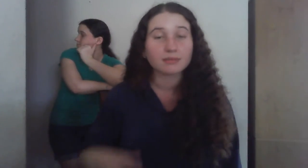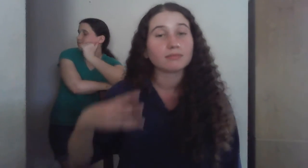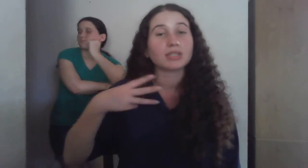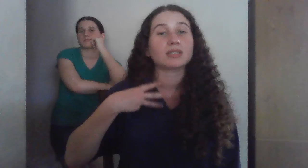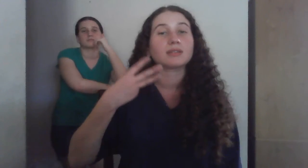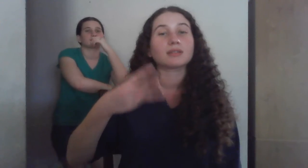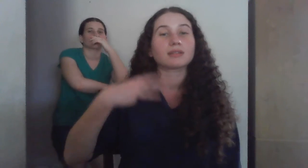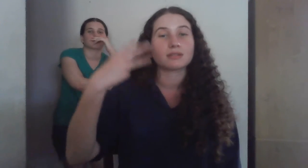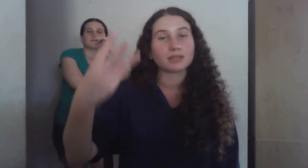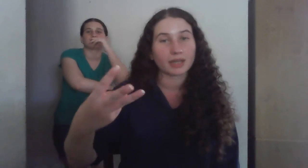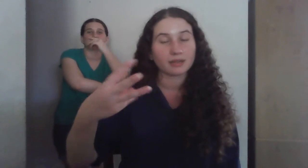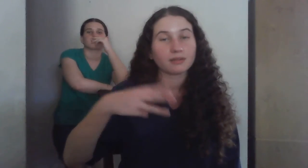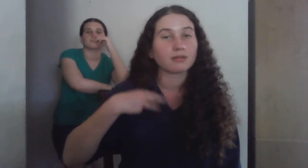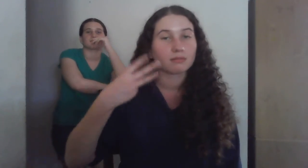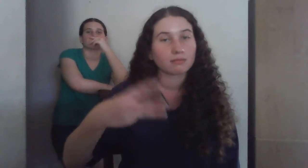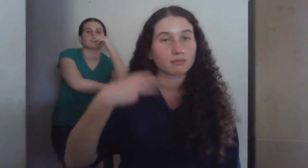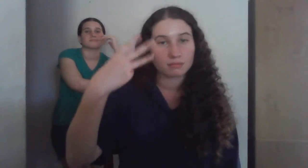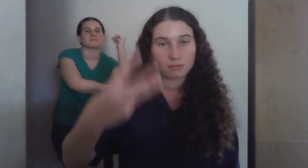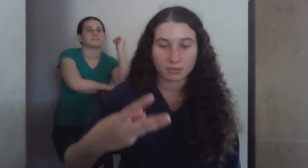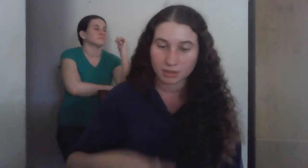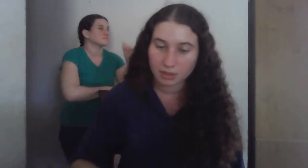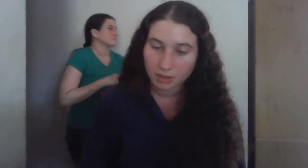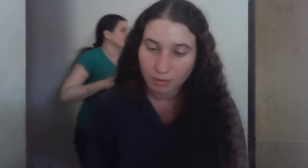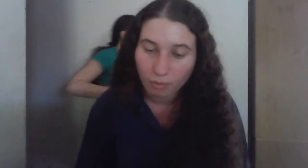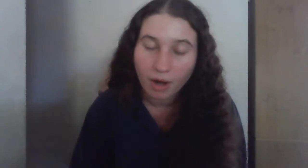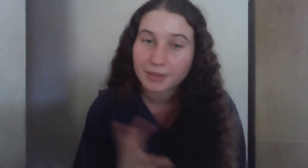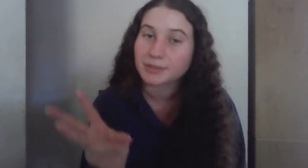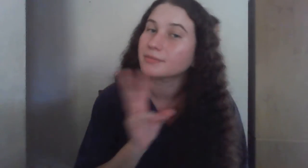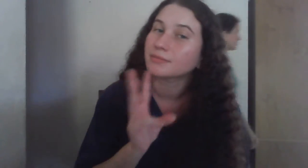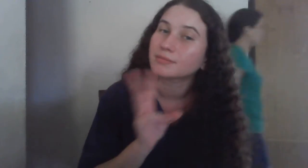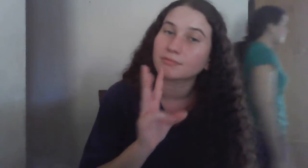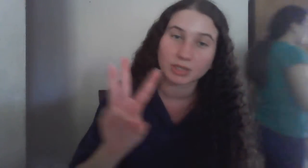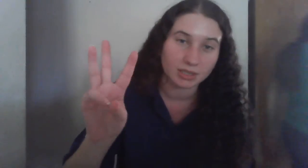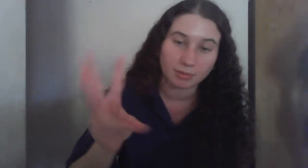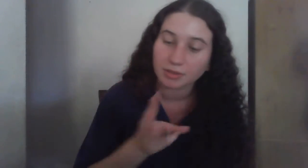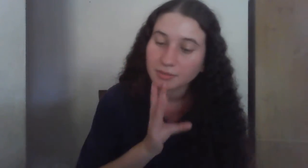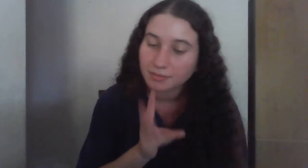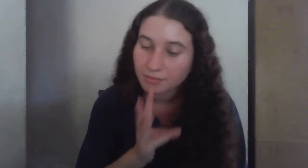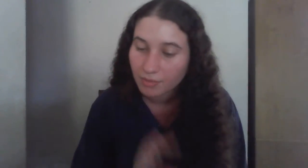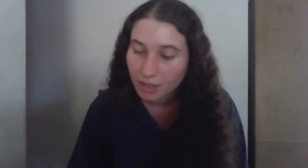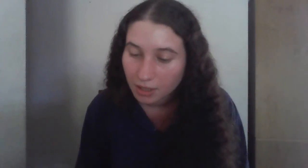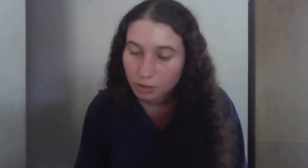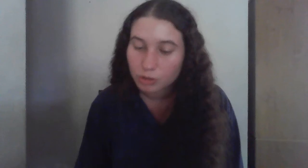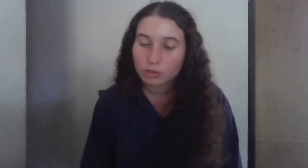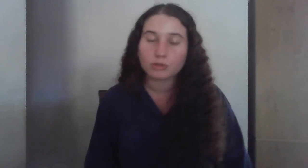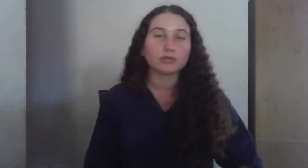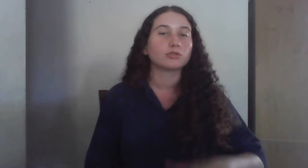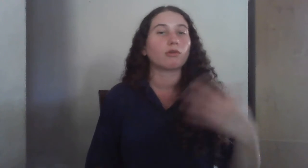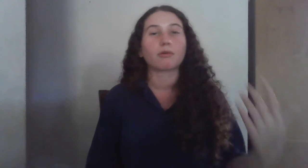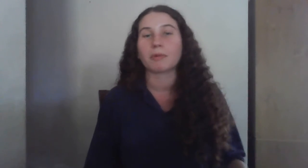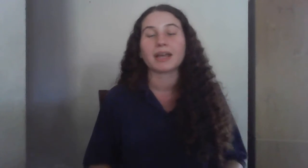Washington, meaning the state. Water, with the W. Use or